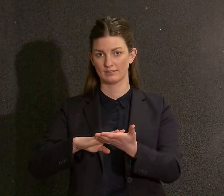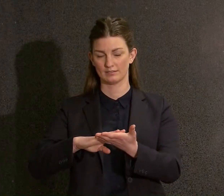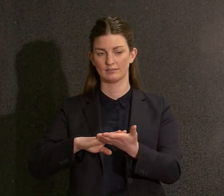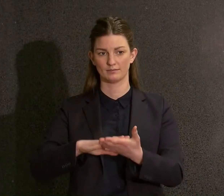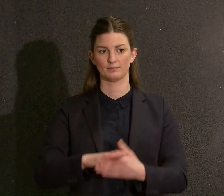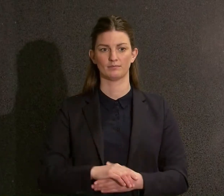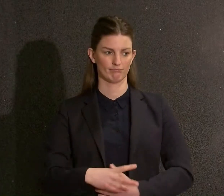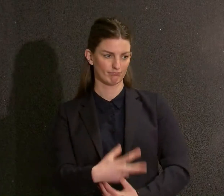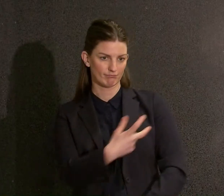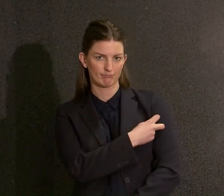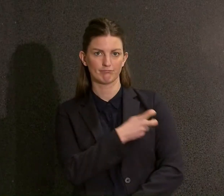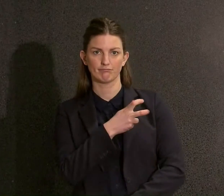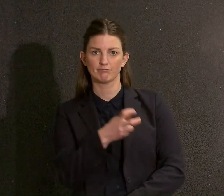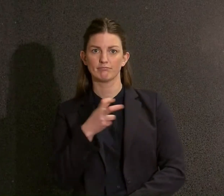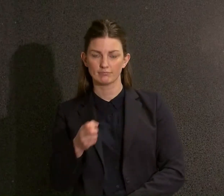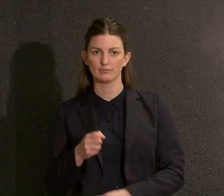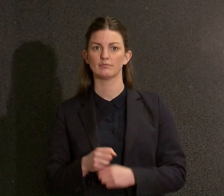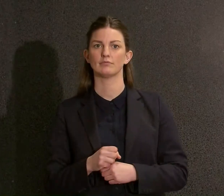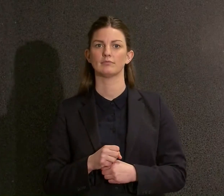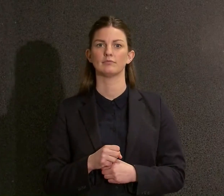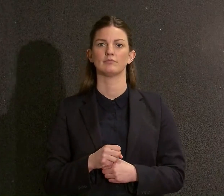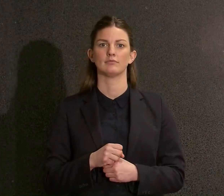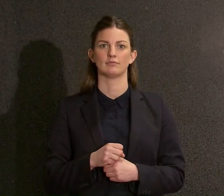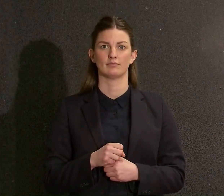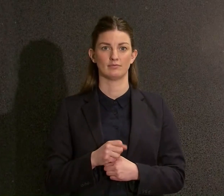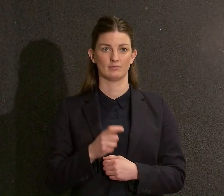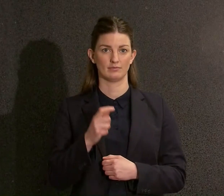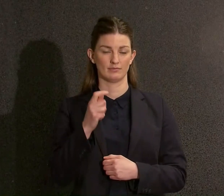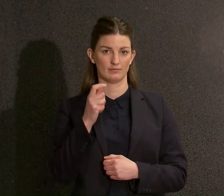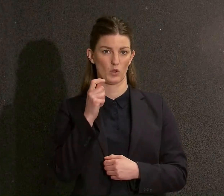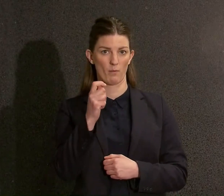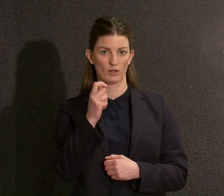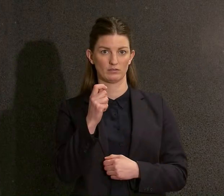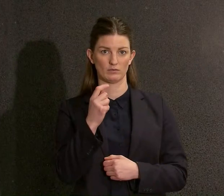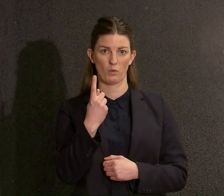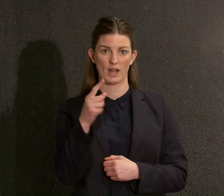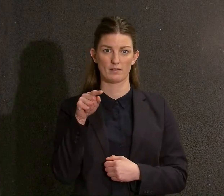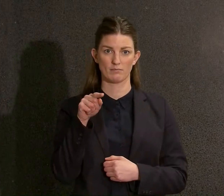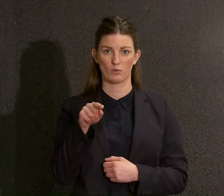and 610, so getting on to